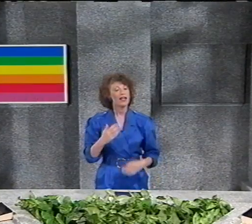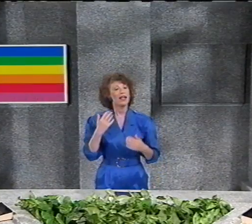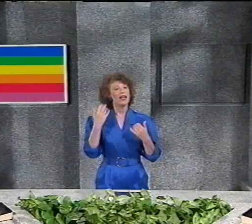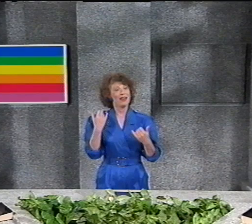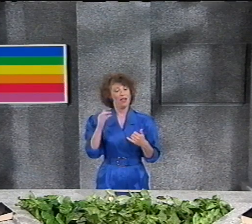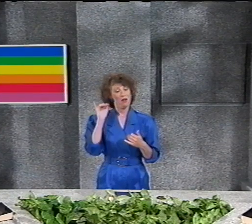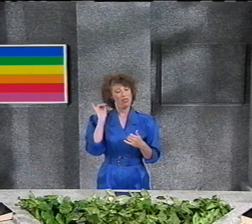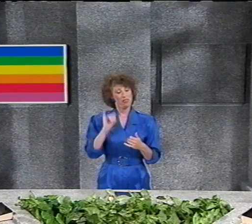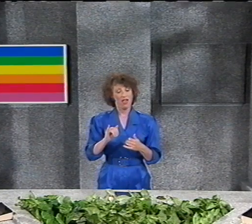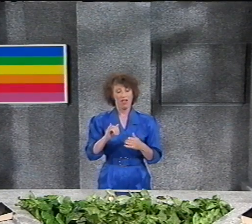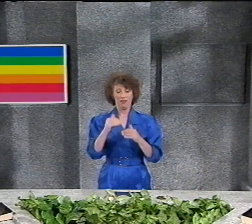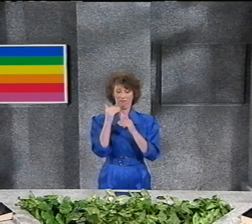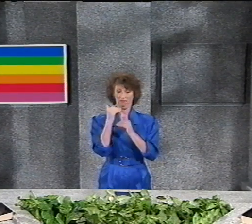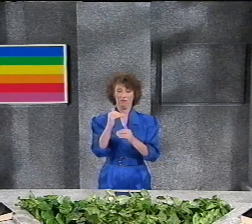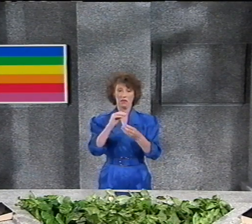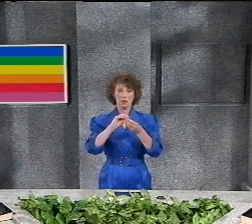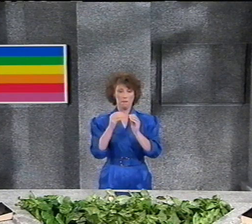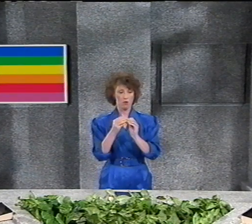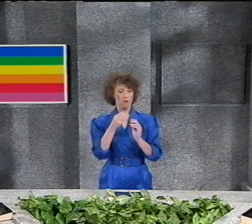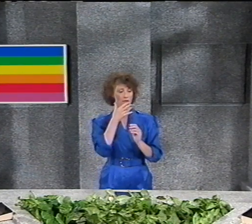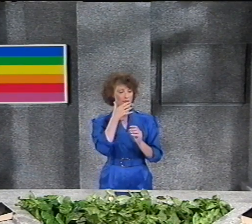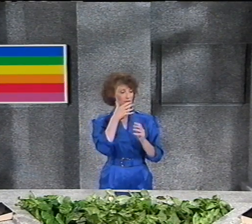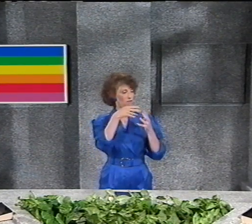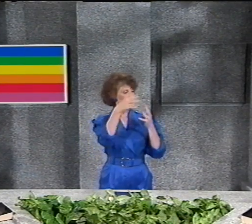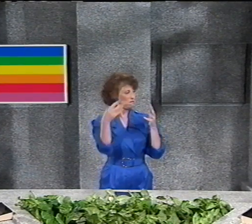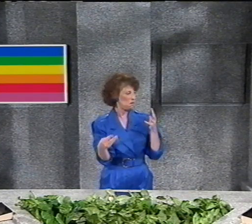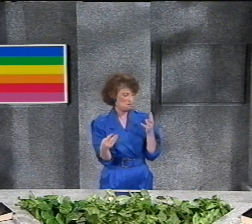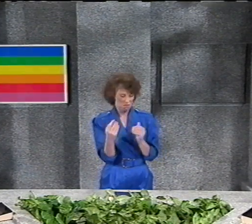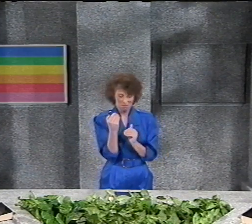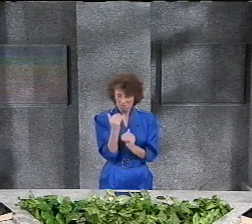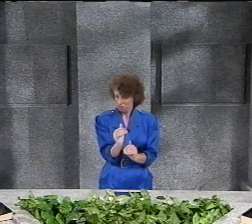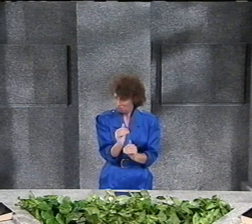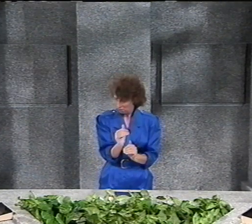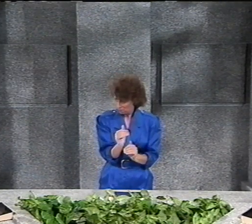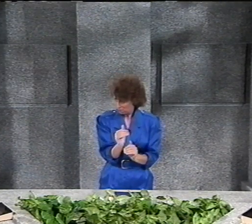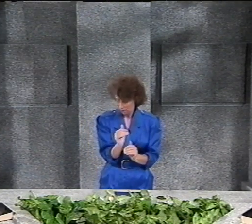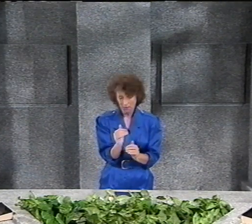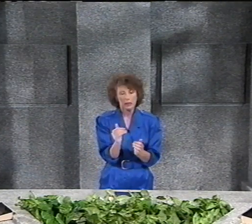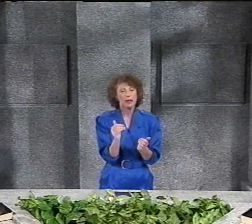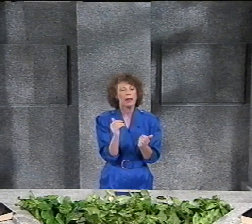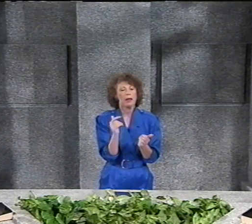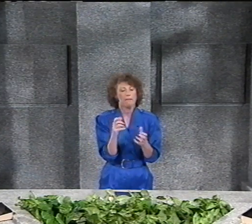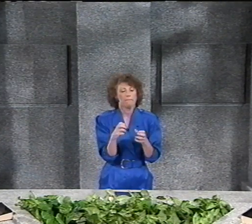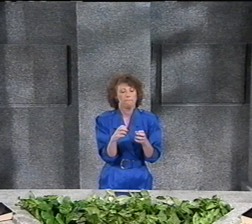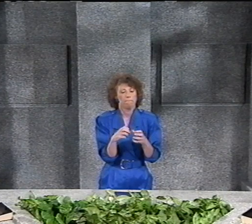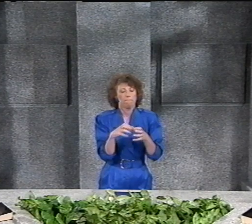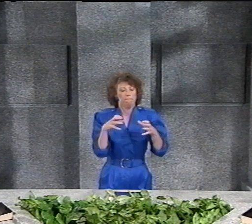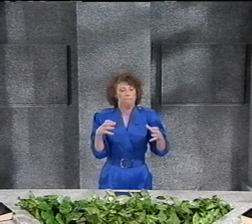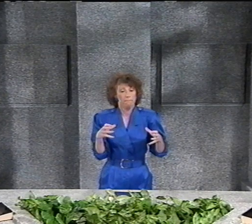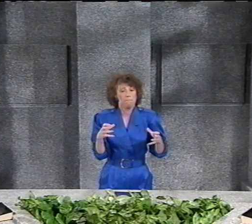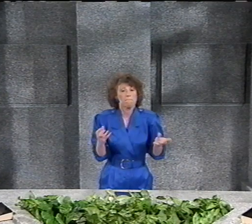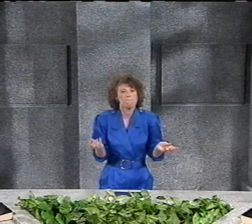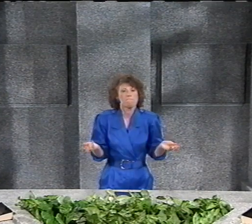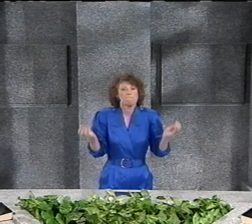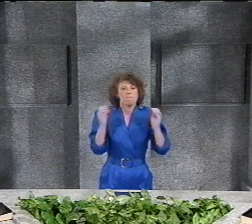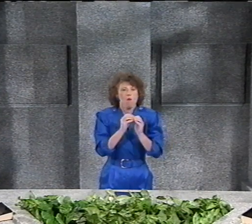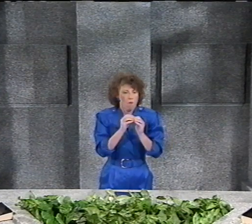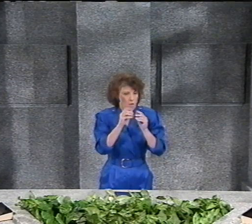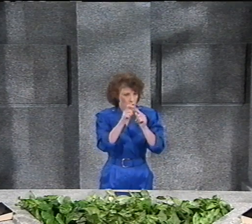Good. A restricted set can include any category that has specific limits. Let's enlarge